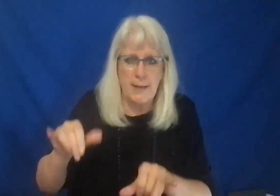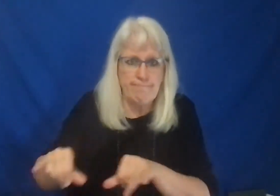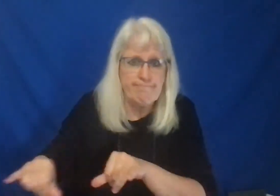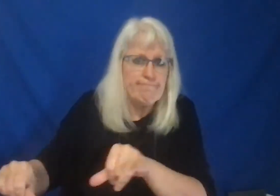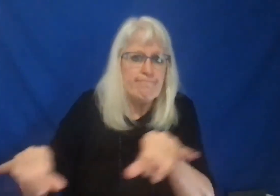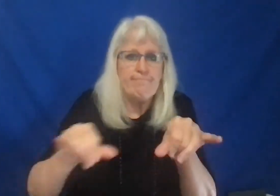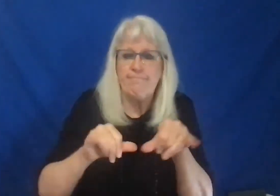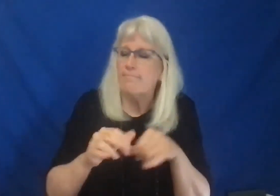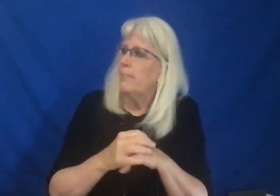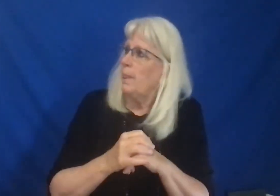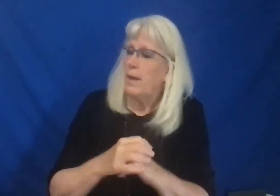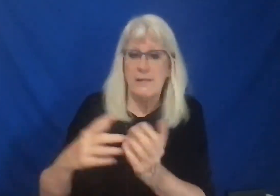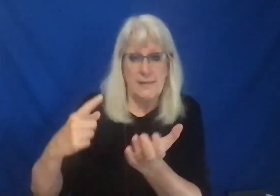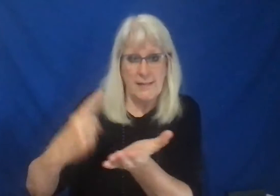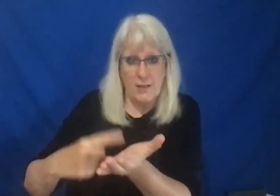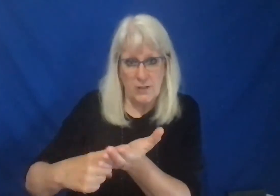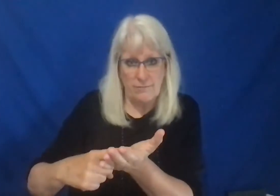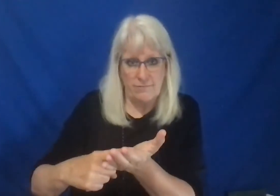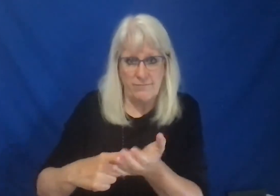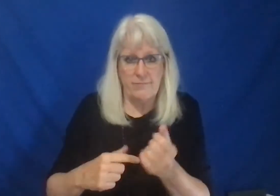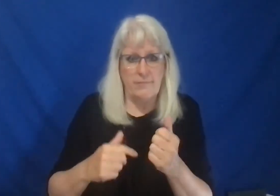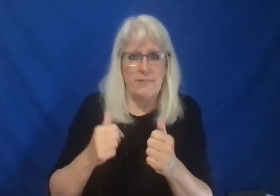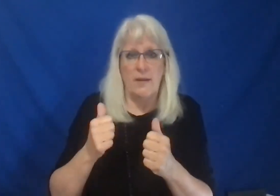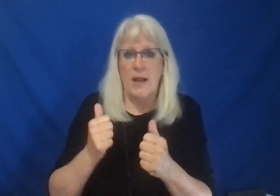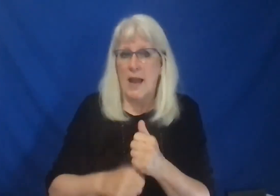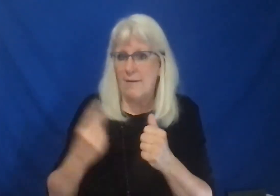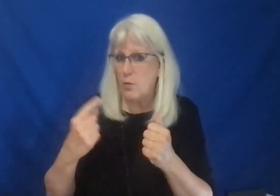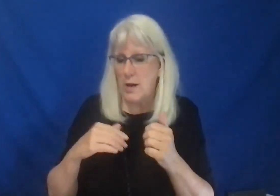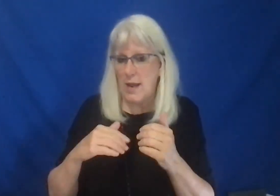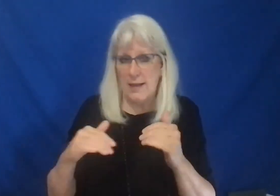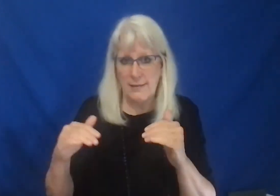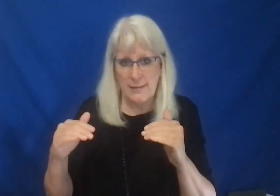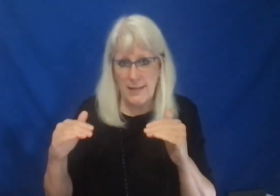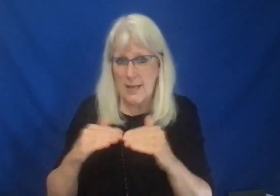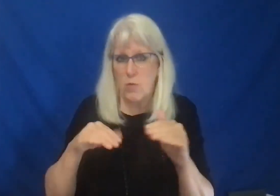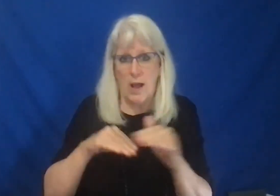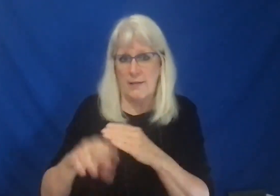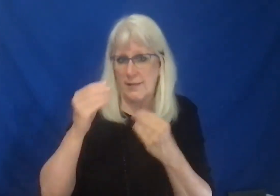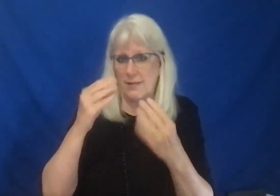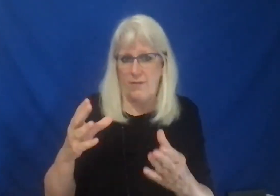is that everyone should have the same access to all the information. Otherwise, it's an unfair and unequal playing